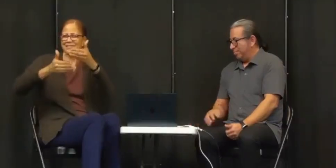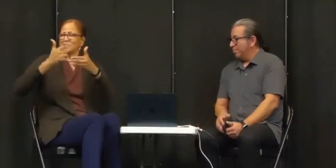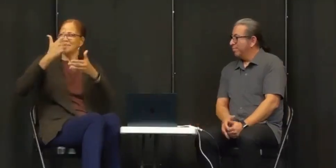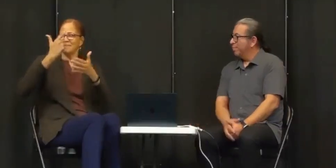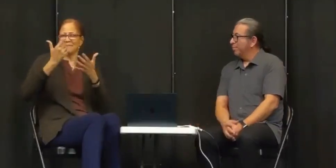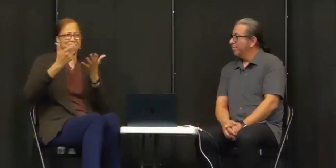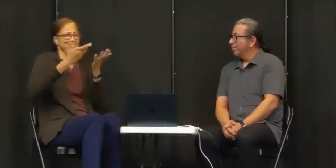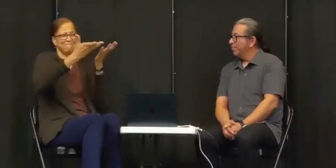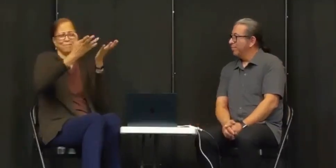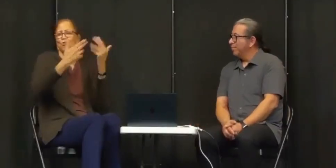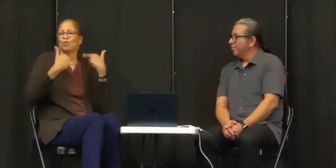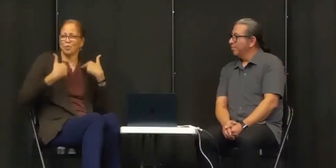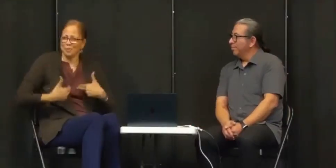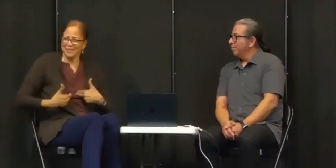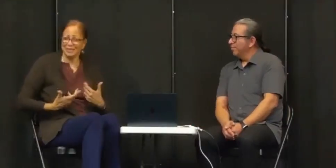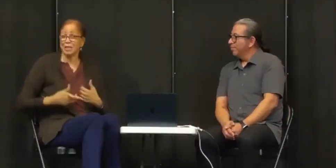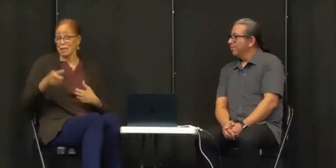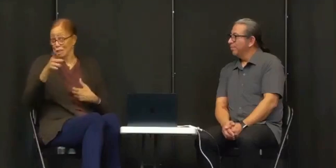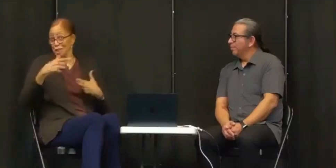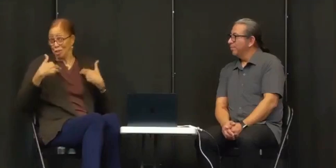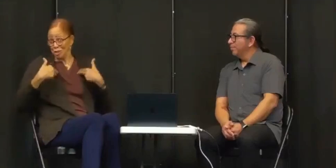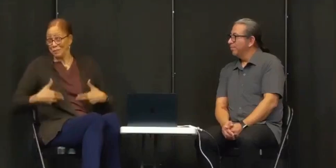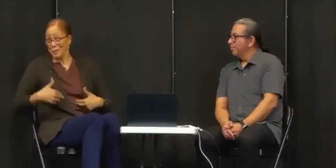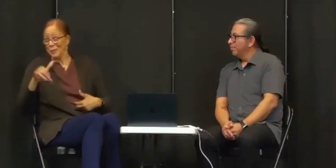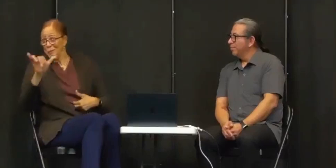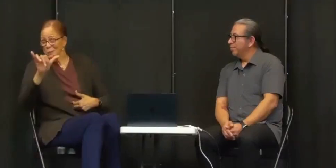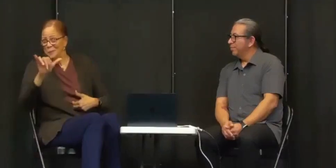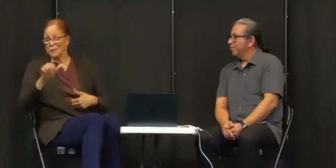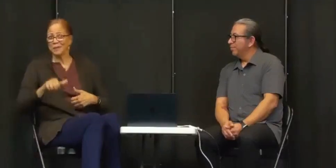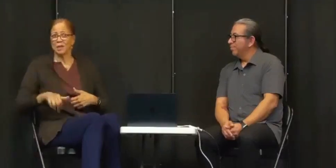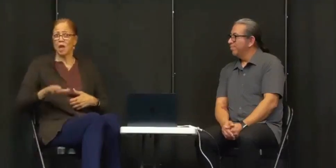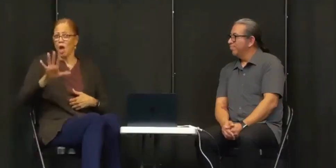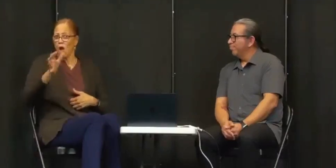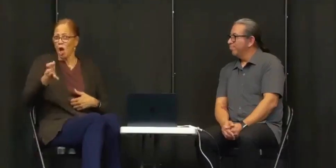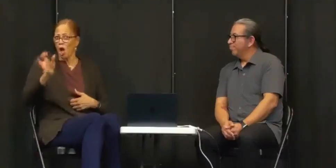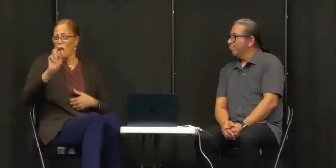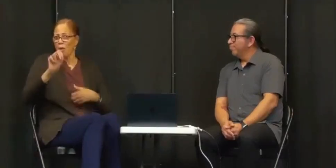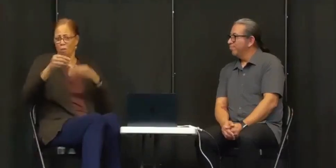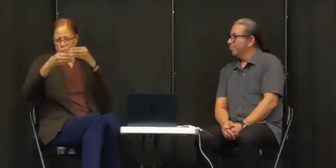And it's a process. Because they're human, you're human,